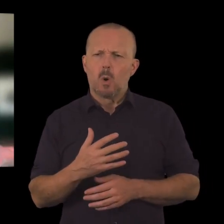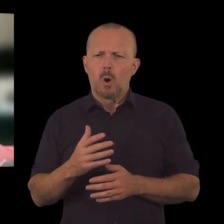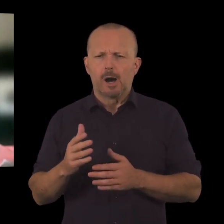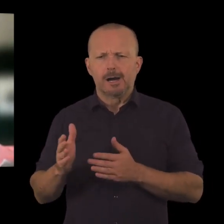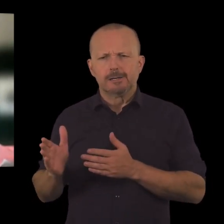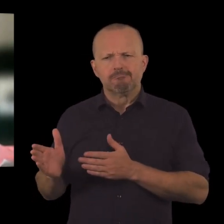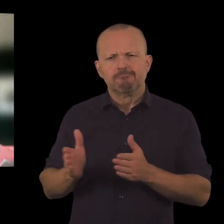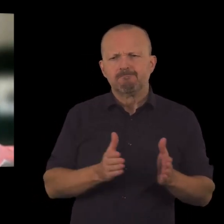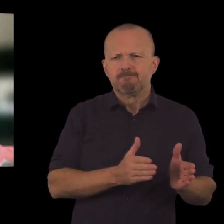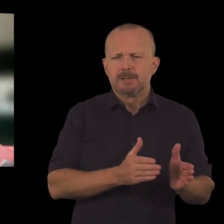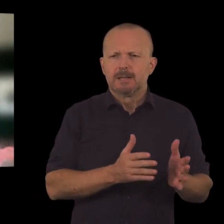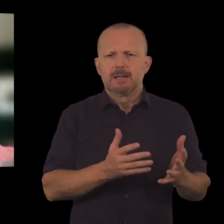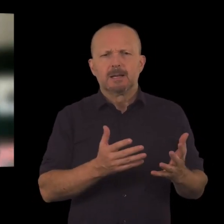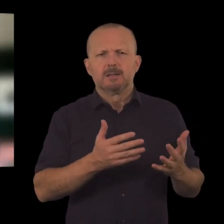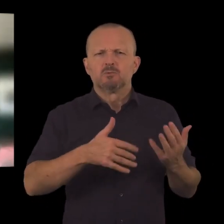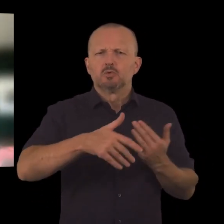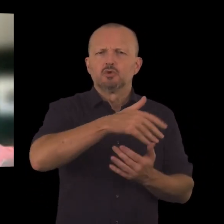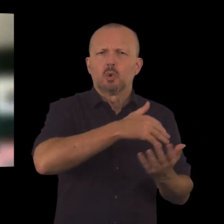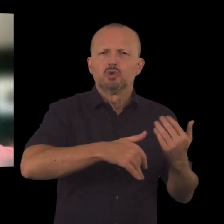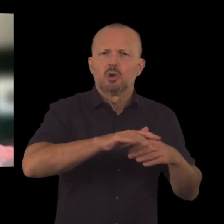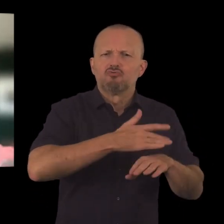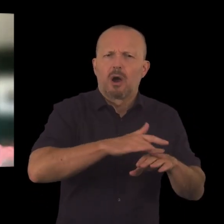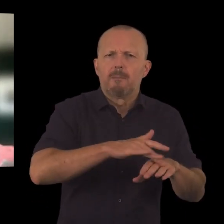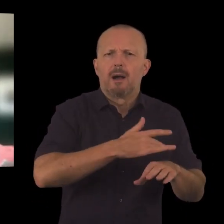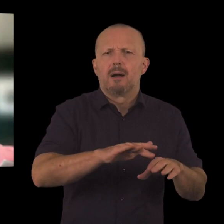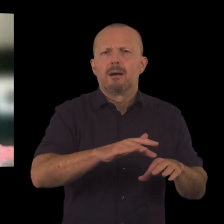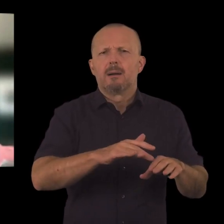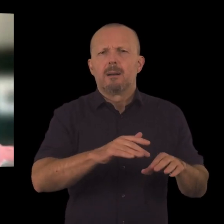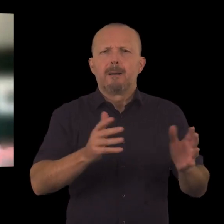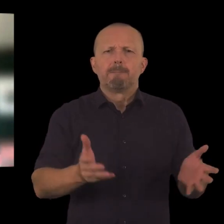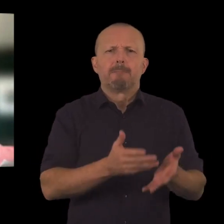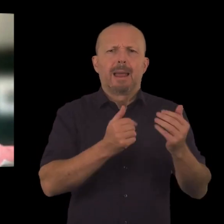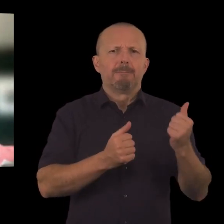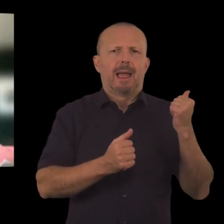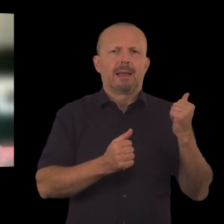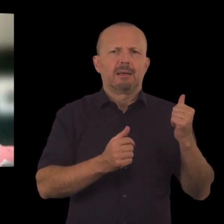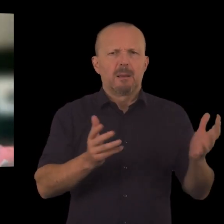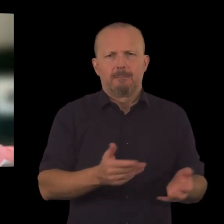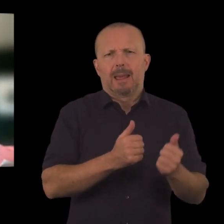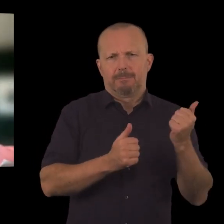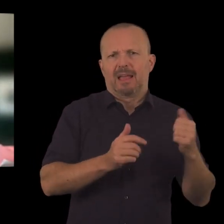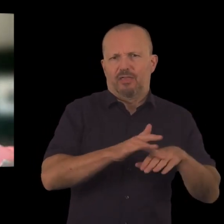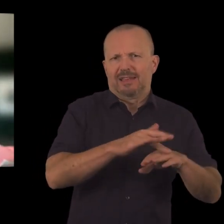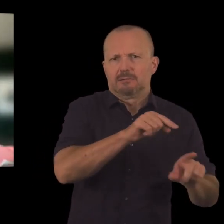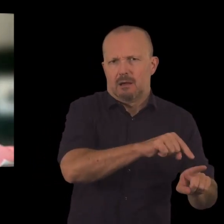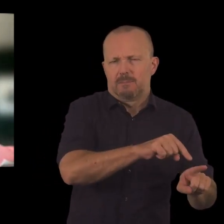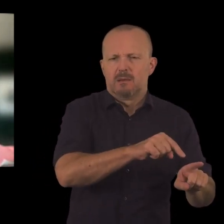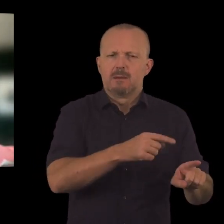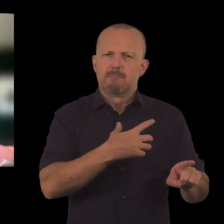Claire, have you done a bit of work with this kind of work before? What's your